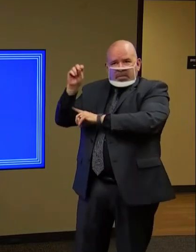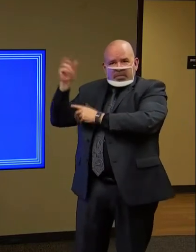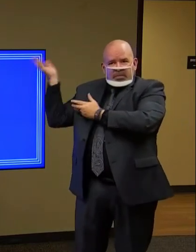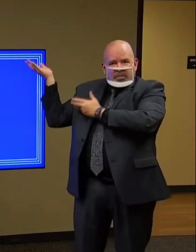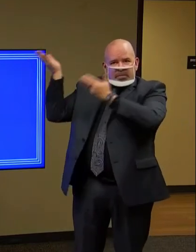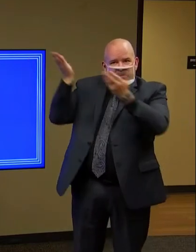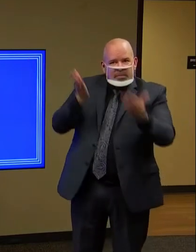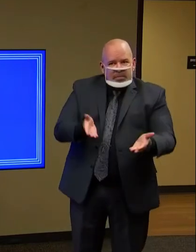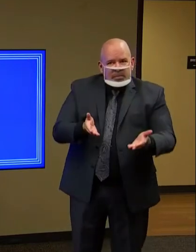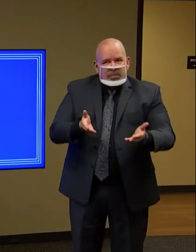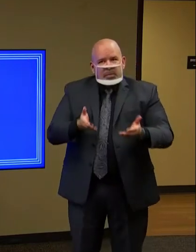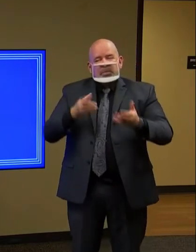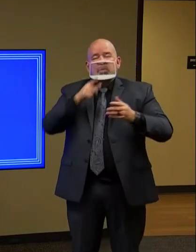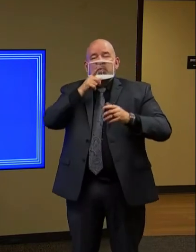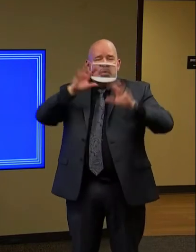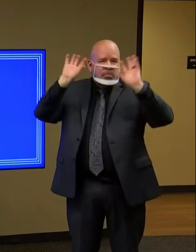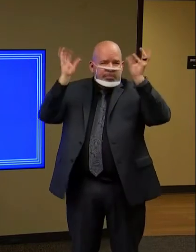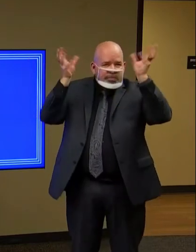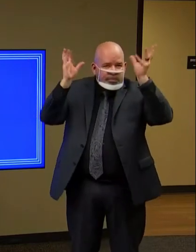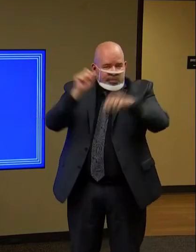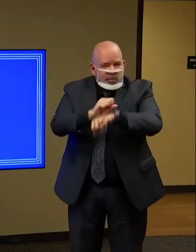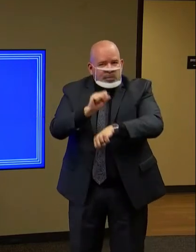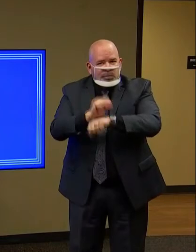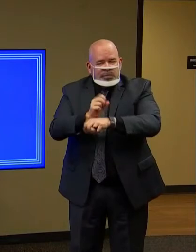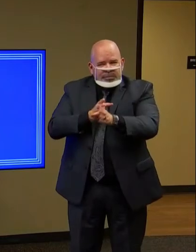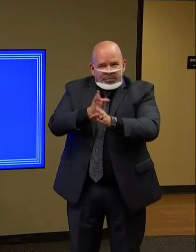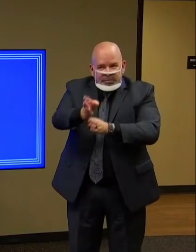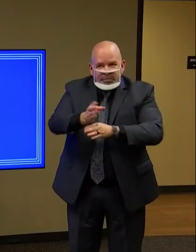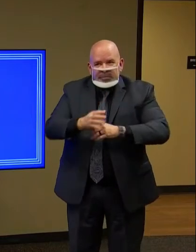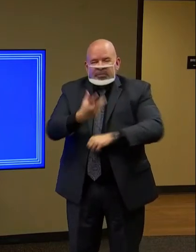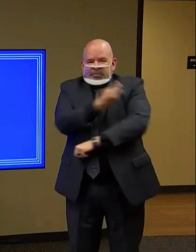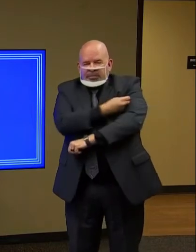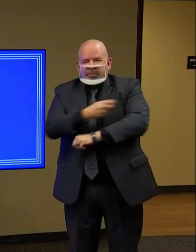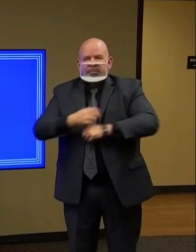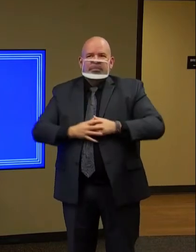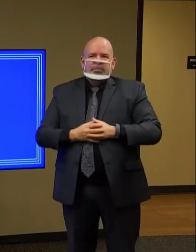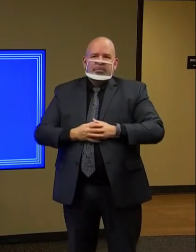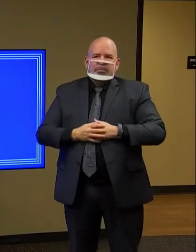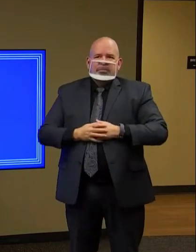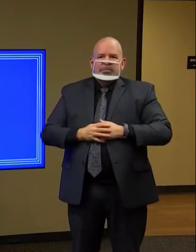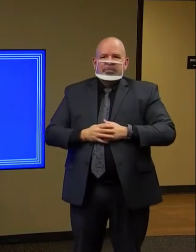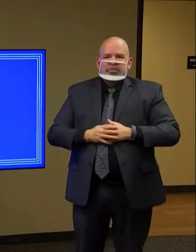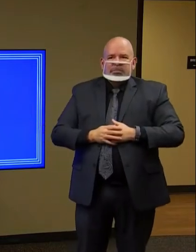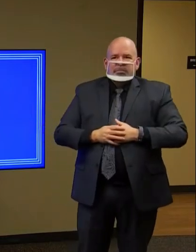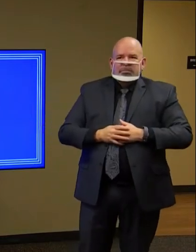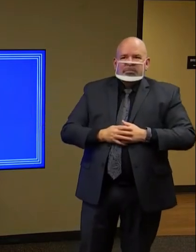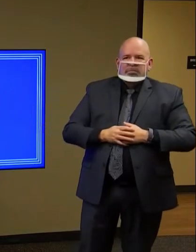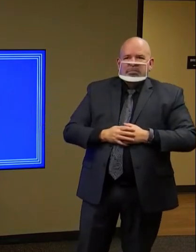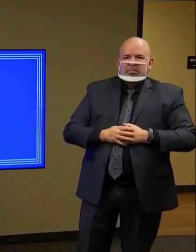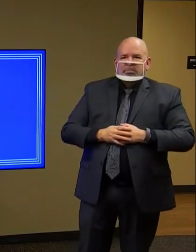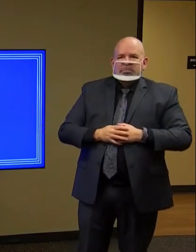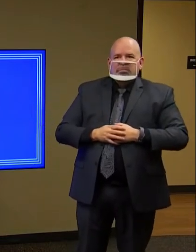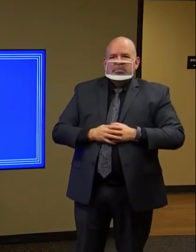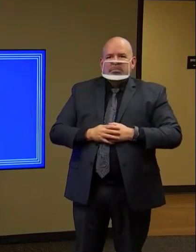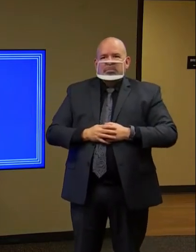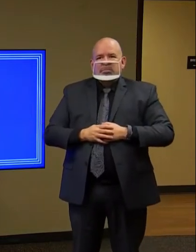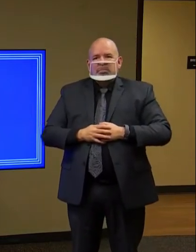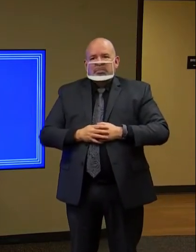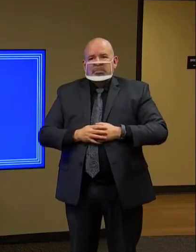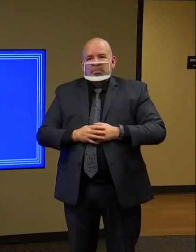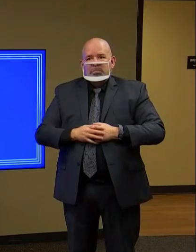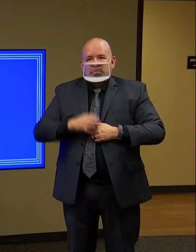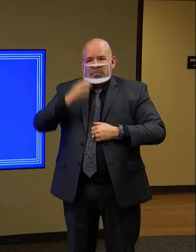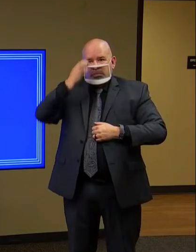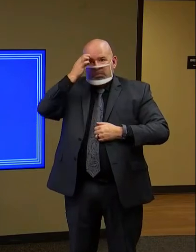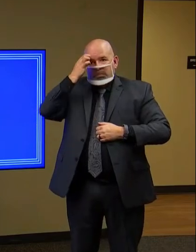and other frontline medical personnel. We will make sure that the distribution of the vaccine is